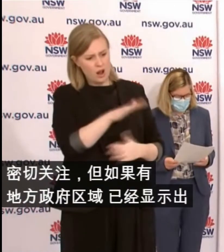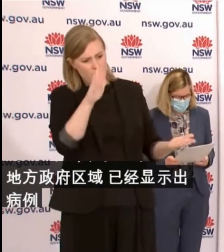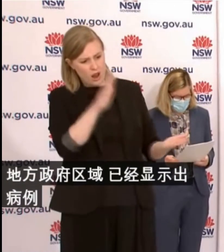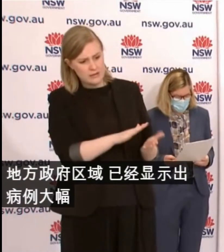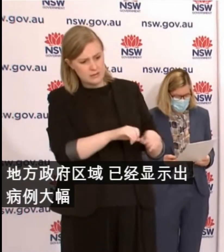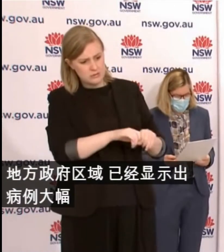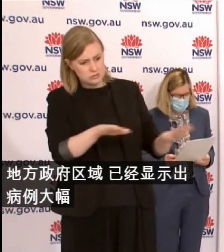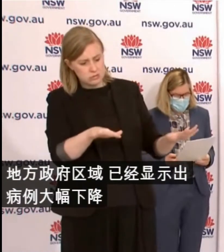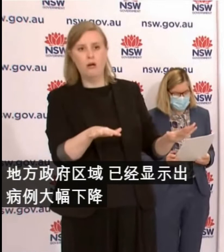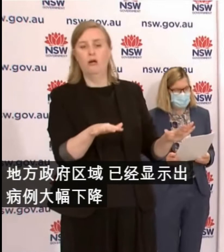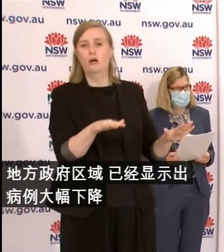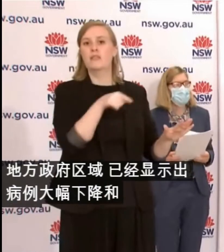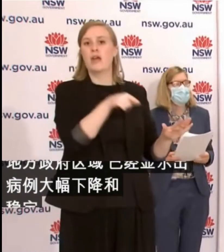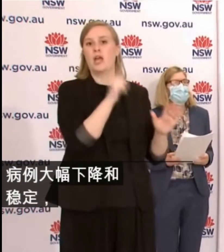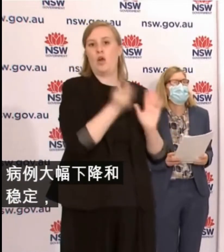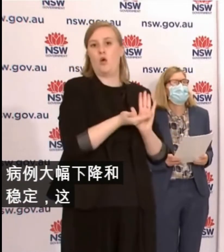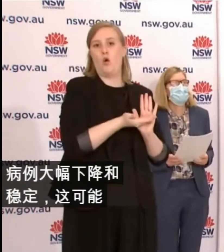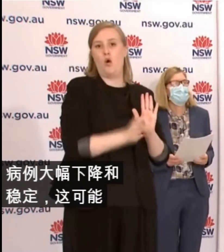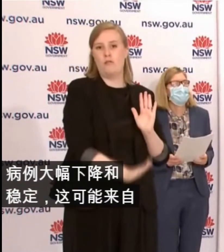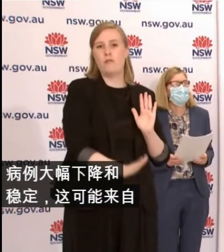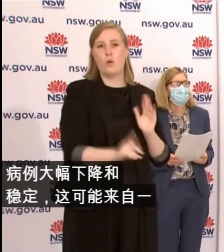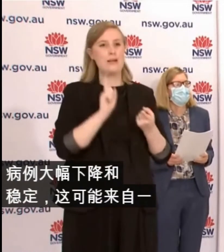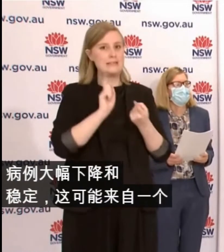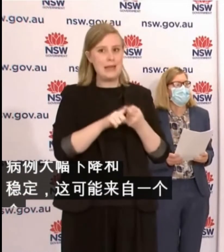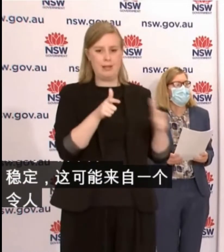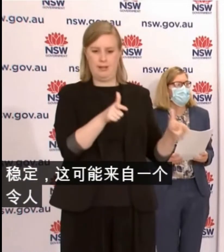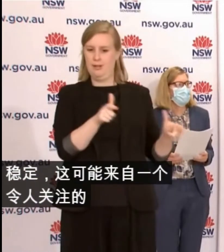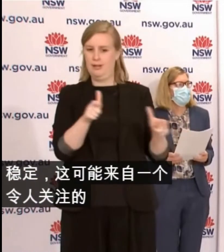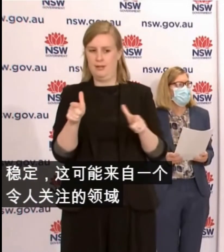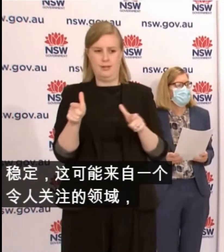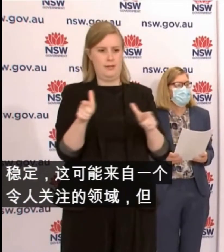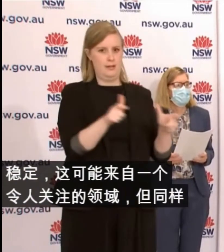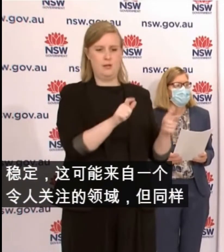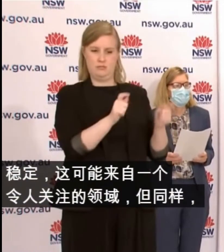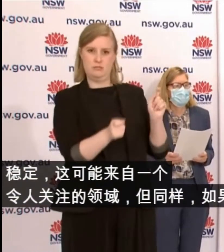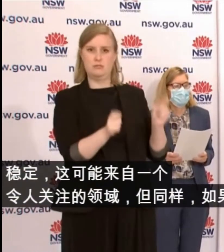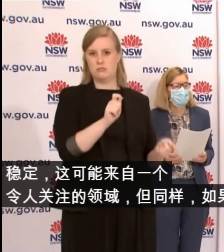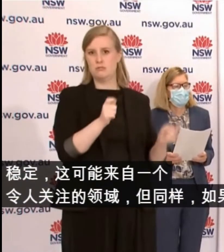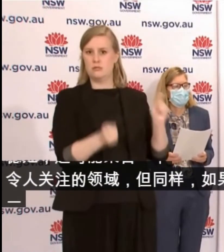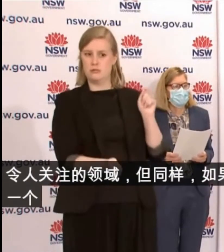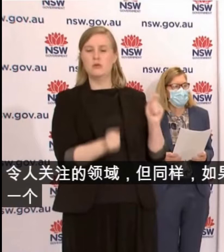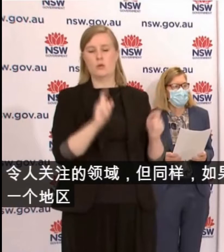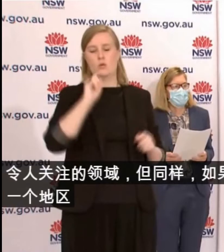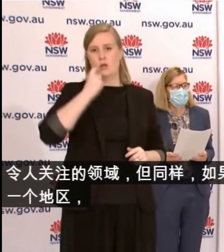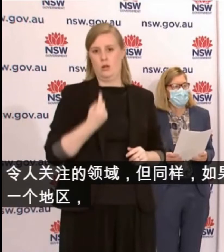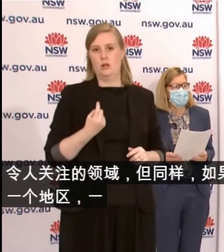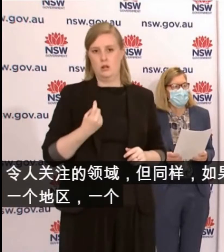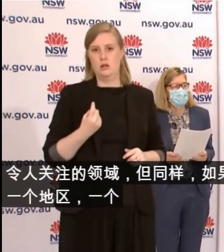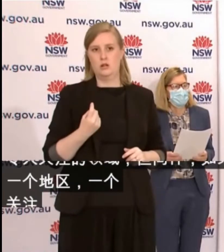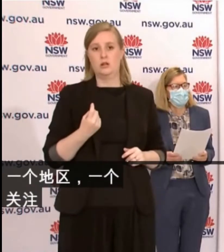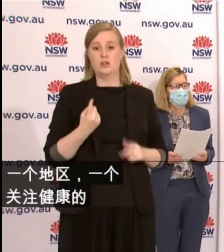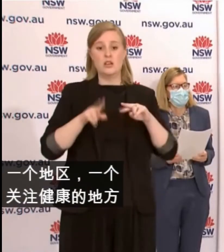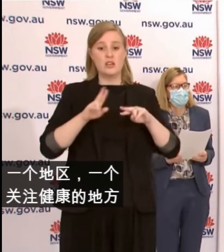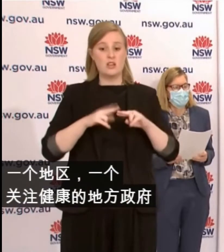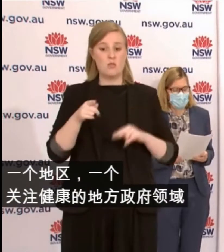shown a substantial decline in cases and stabilisation, that could come out of an area of concern. But similarly, if we see a local government area where